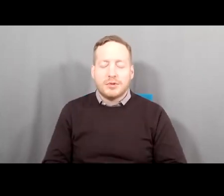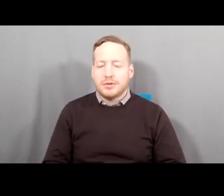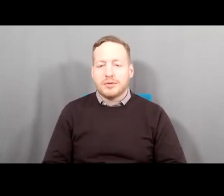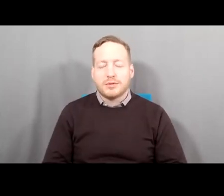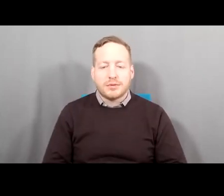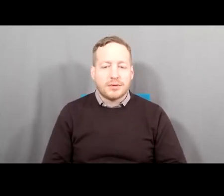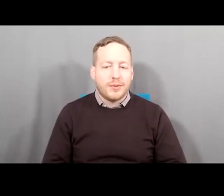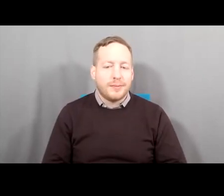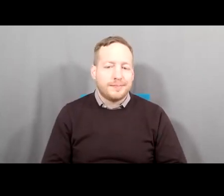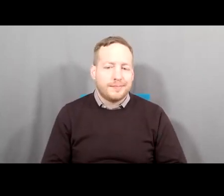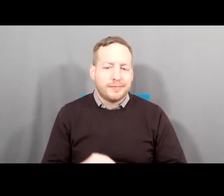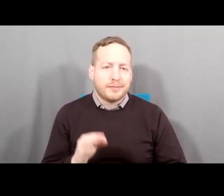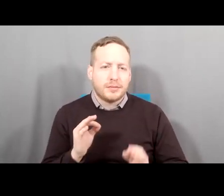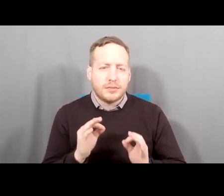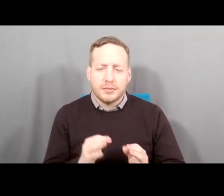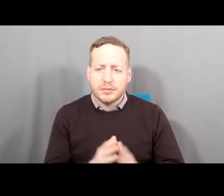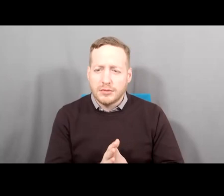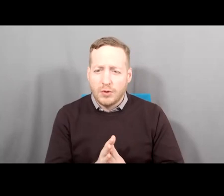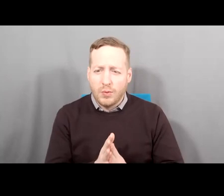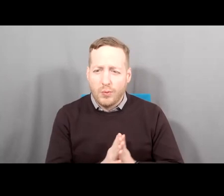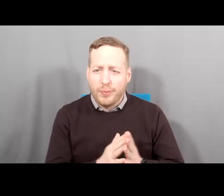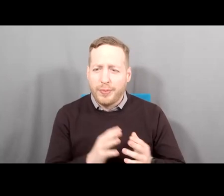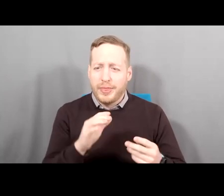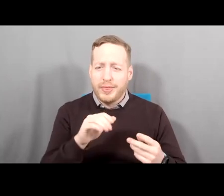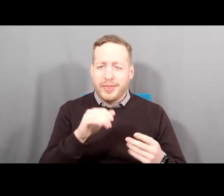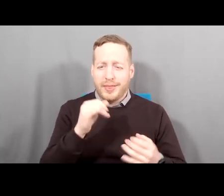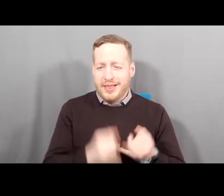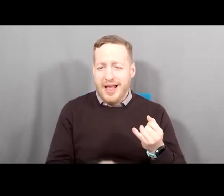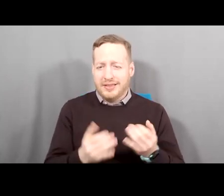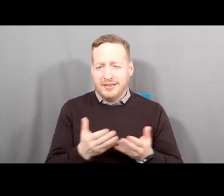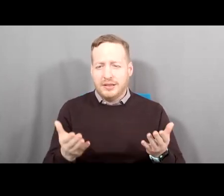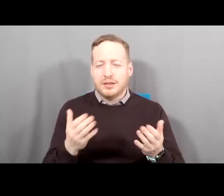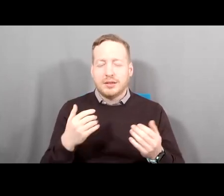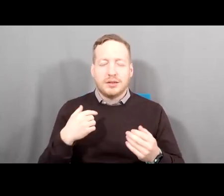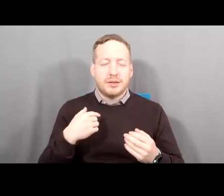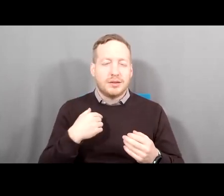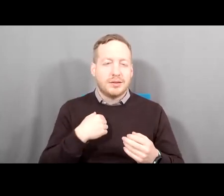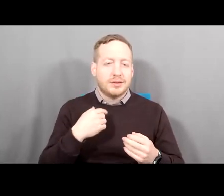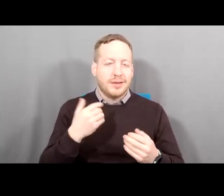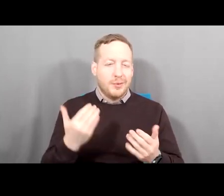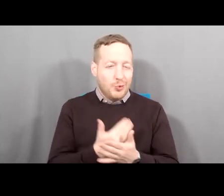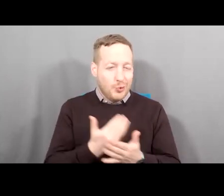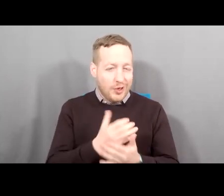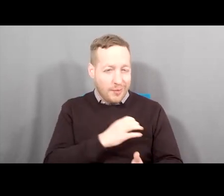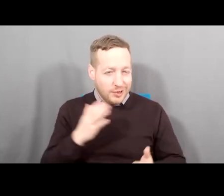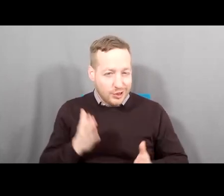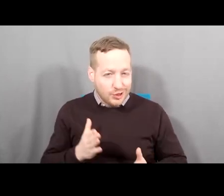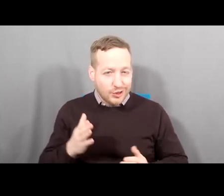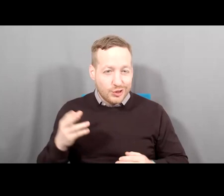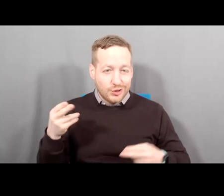Black, Indigenous, people of color, and a number of other people. So